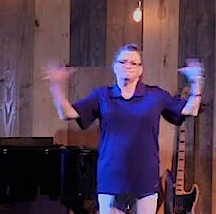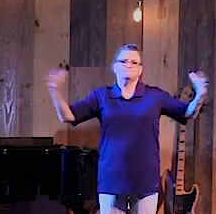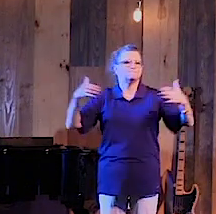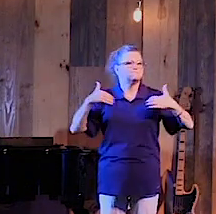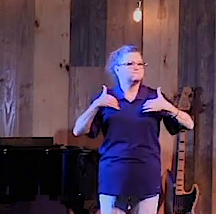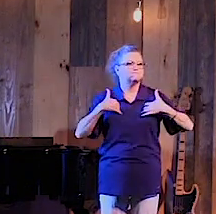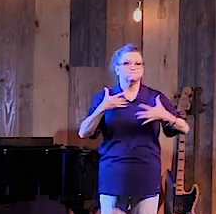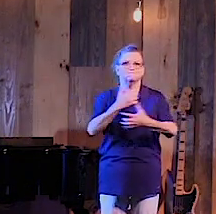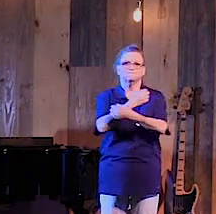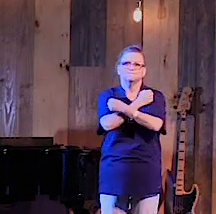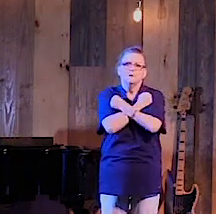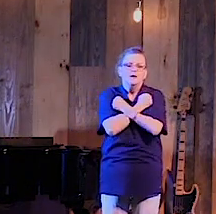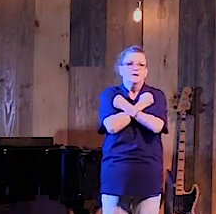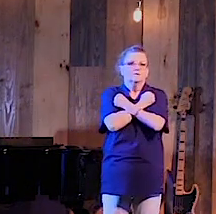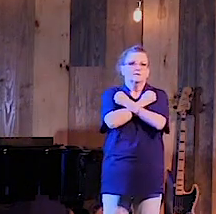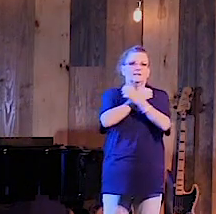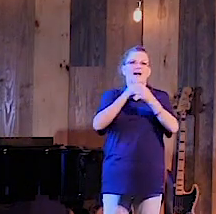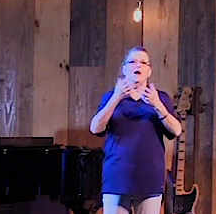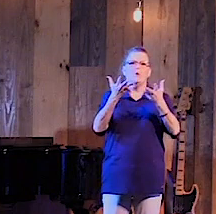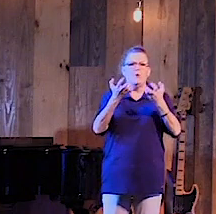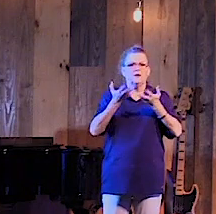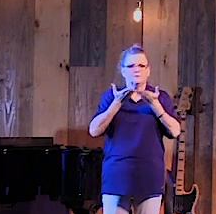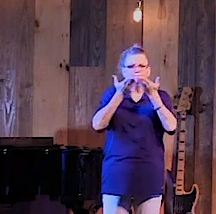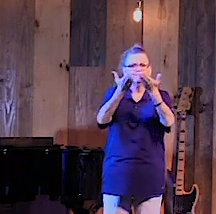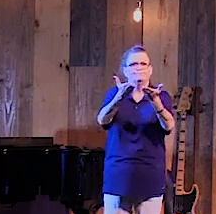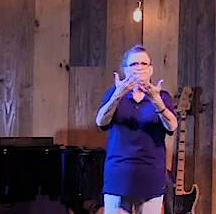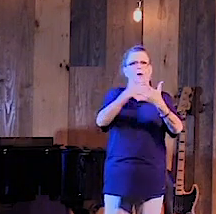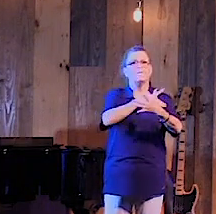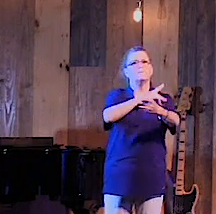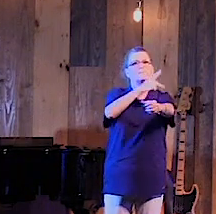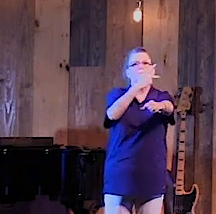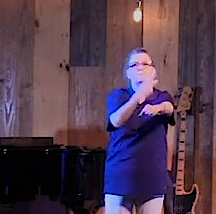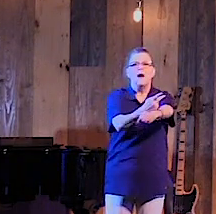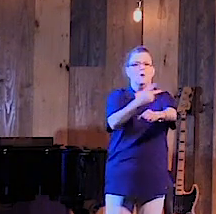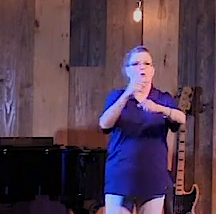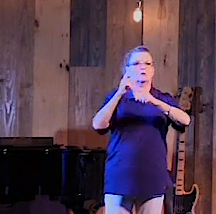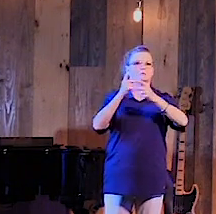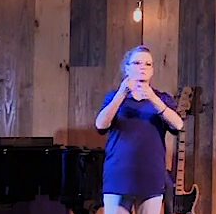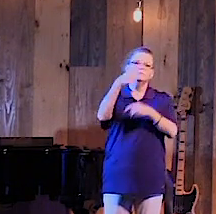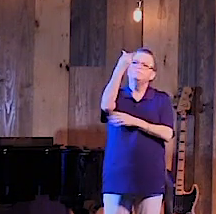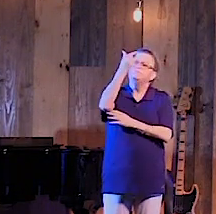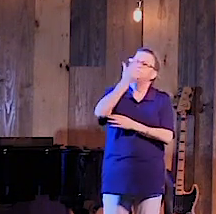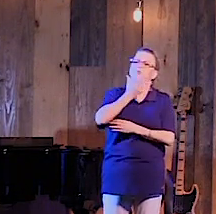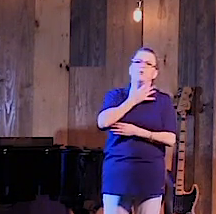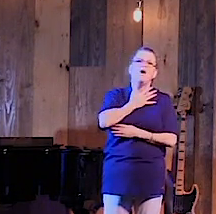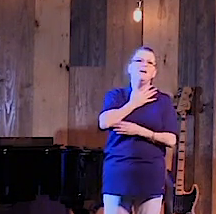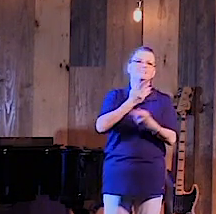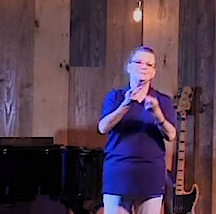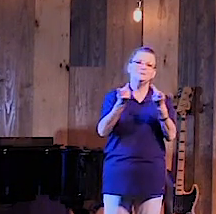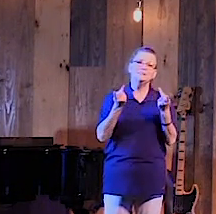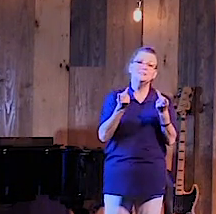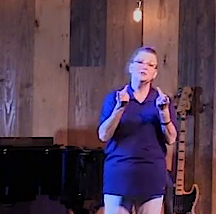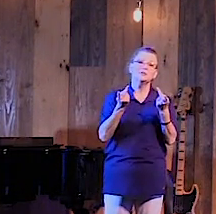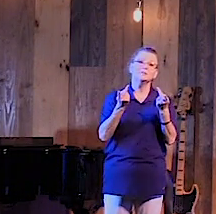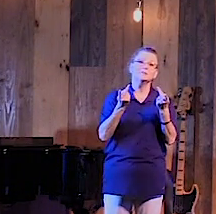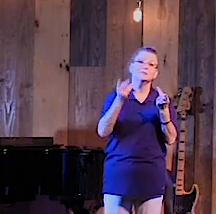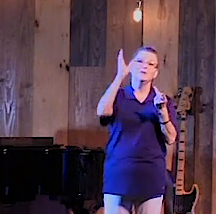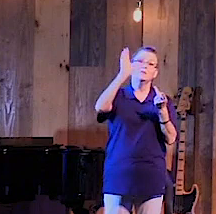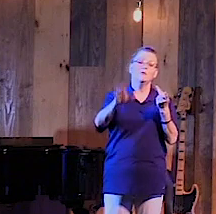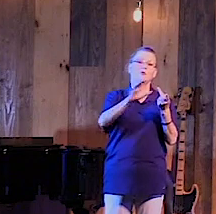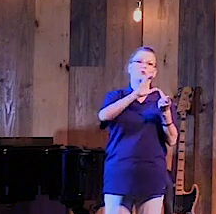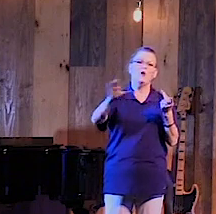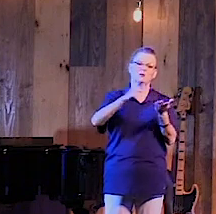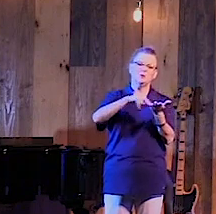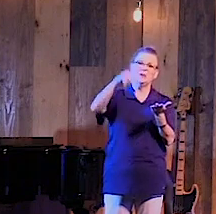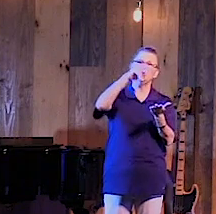you, and now offers to clothe you in power and grace and position. You see, if the cross and resurrection actually happened,